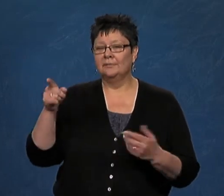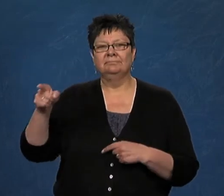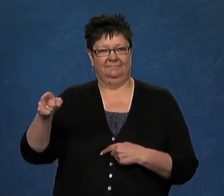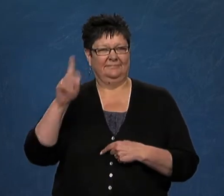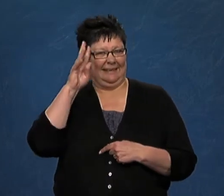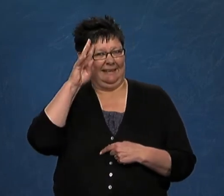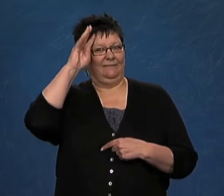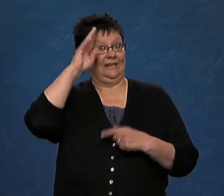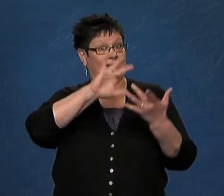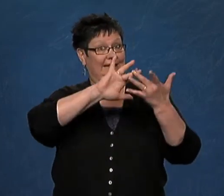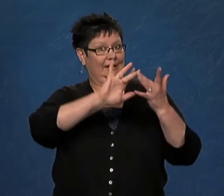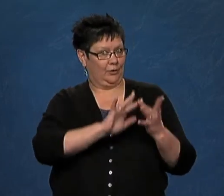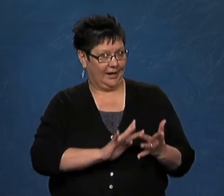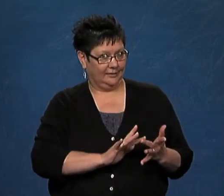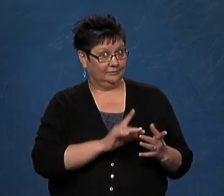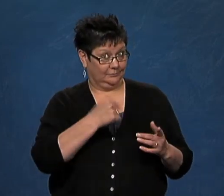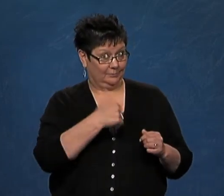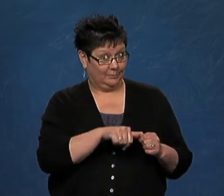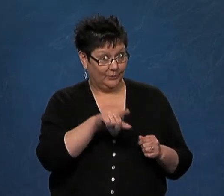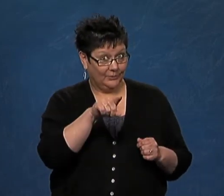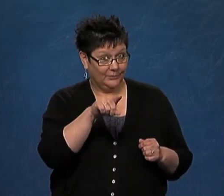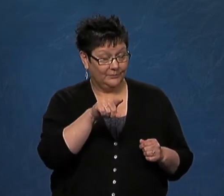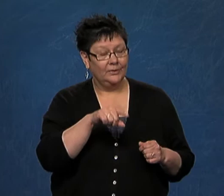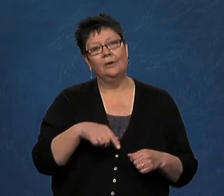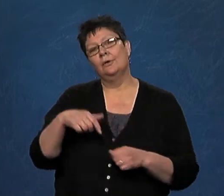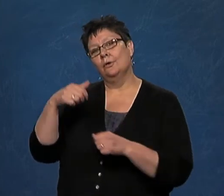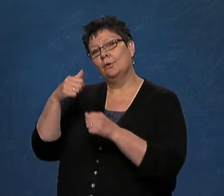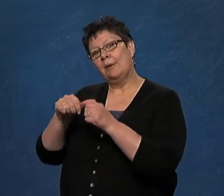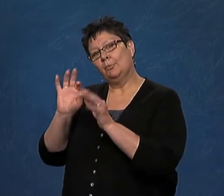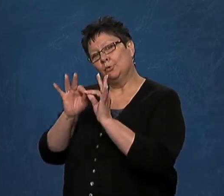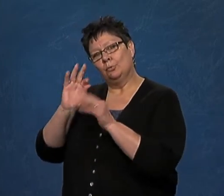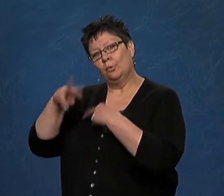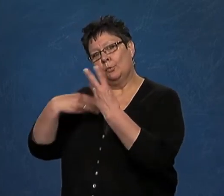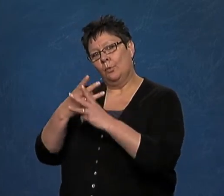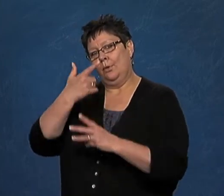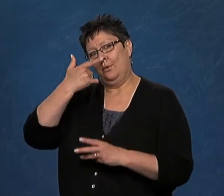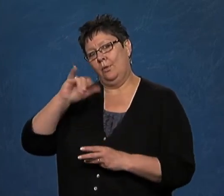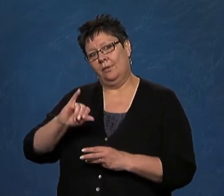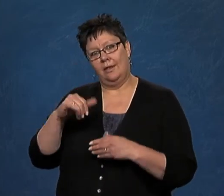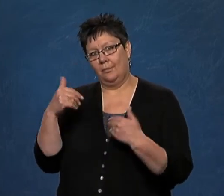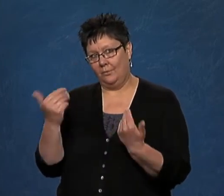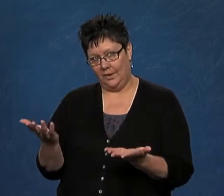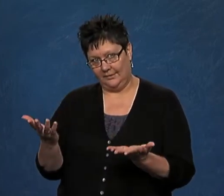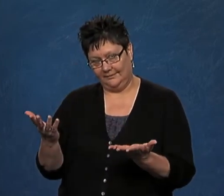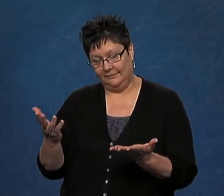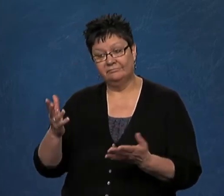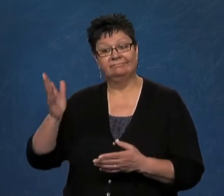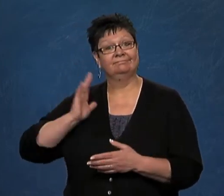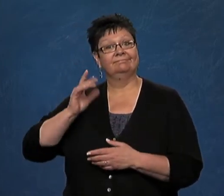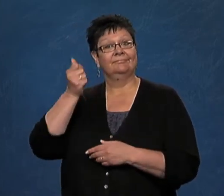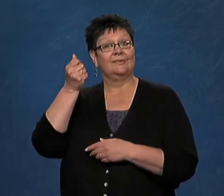the time, invented the internet. Do you remember that? Do you remember the interpreting world at the time?